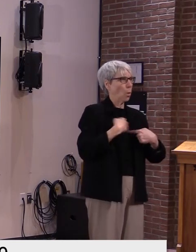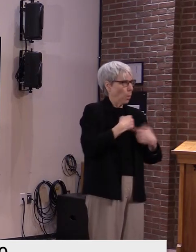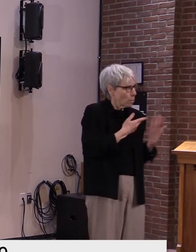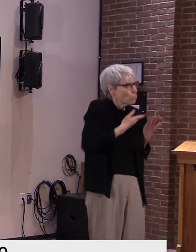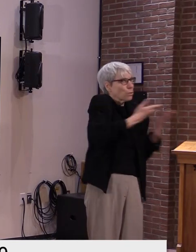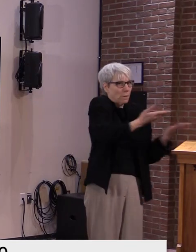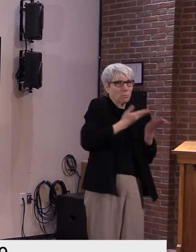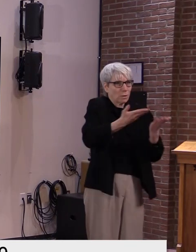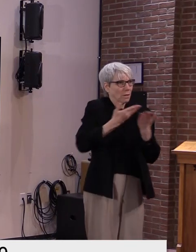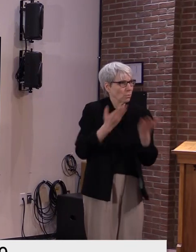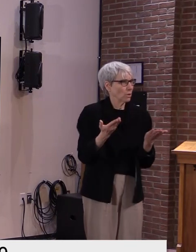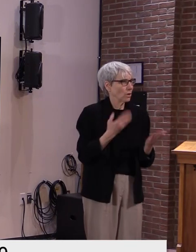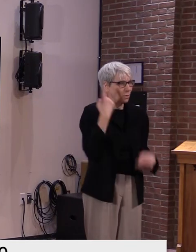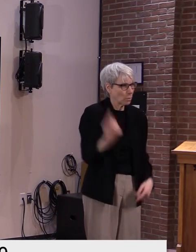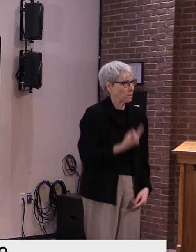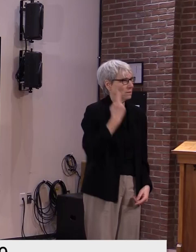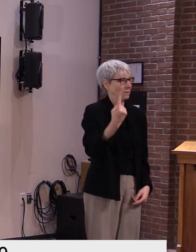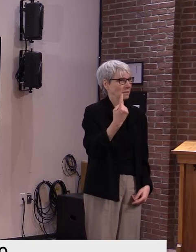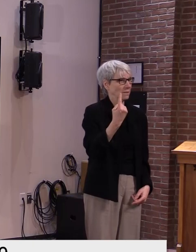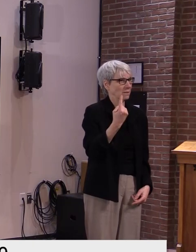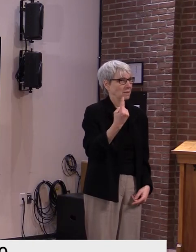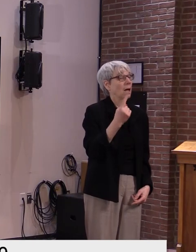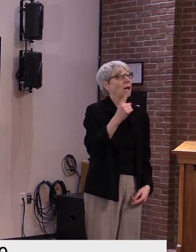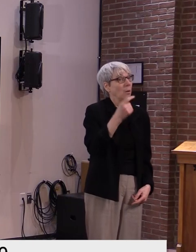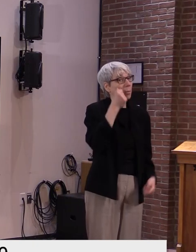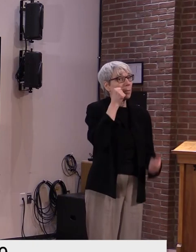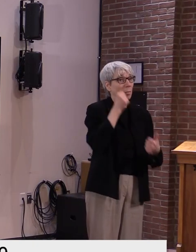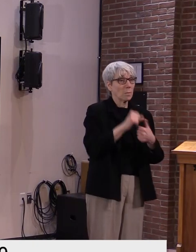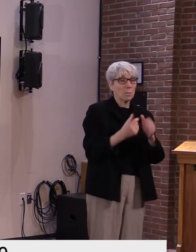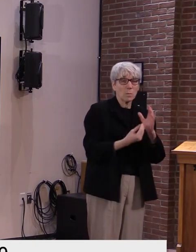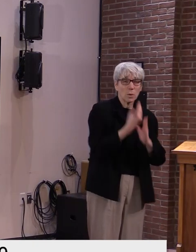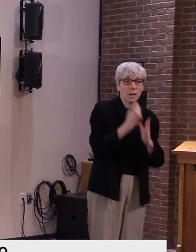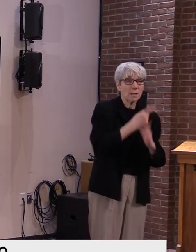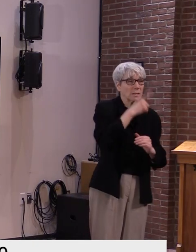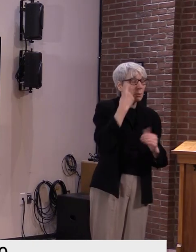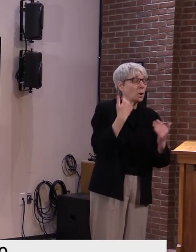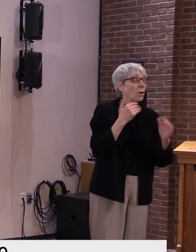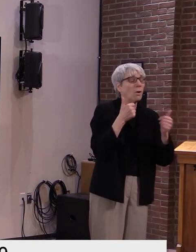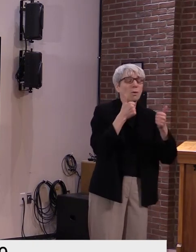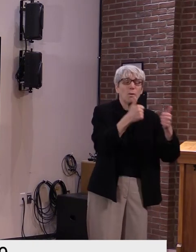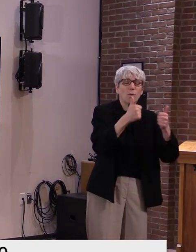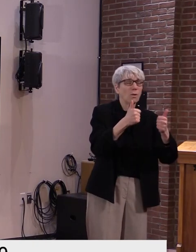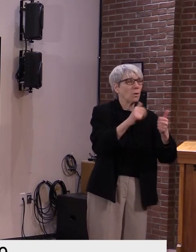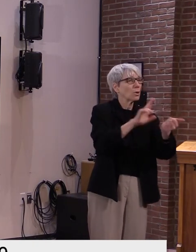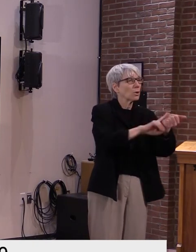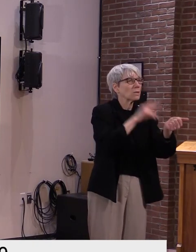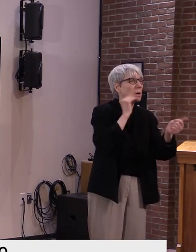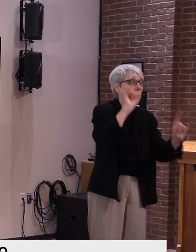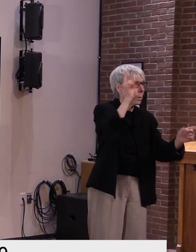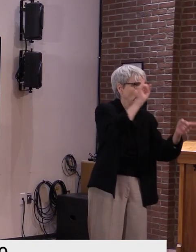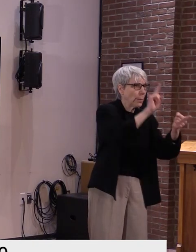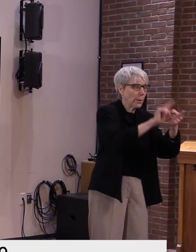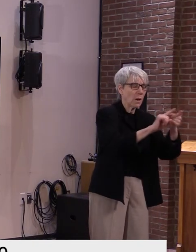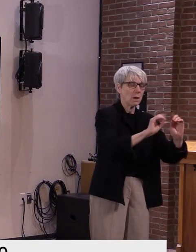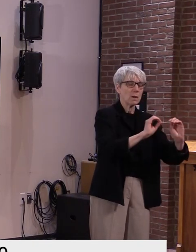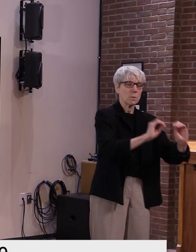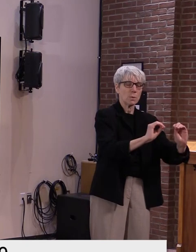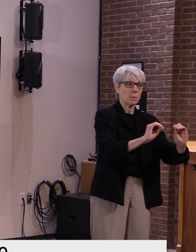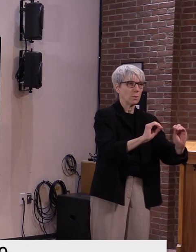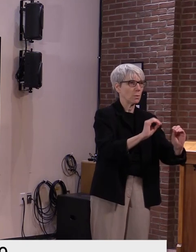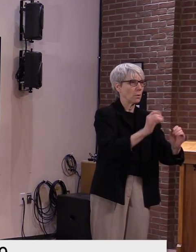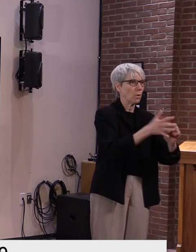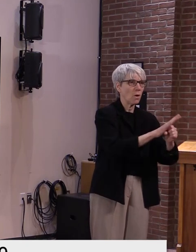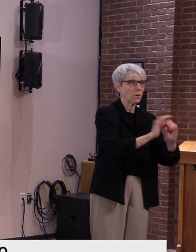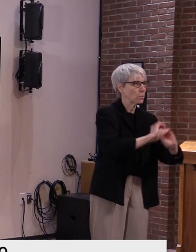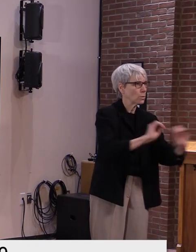and summer, we had such a success due to all of the work of Vermonters and all of their compliance